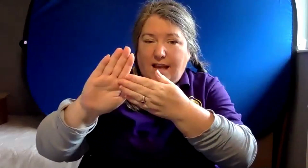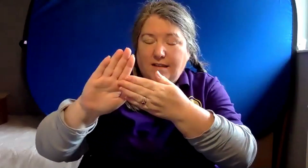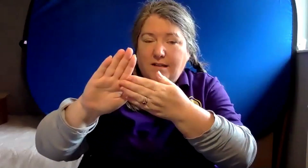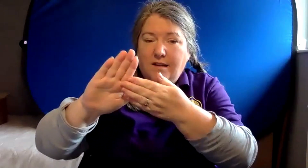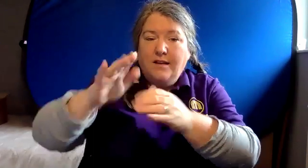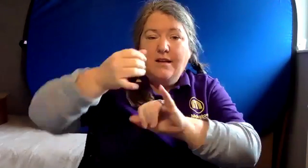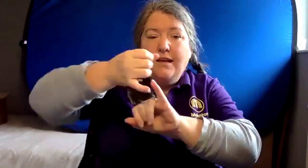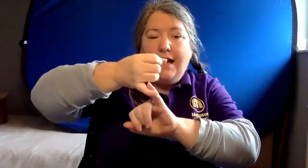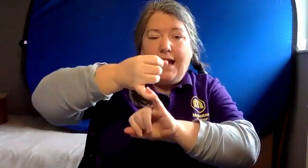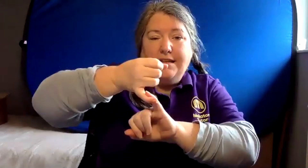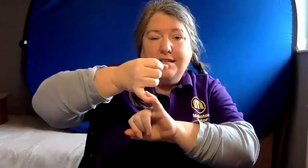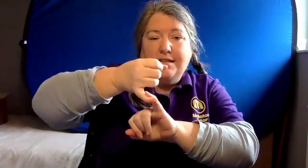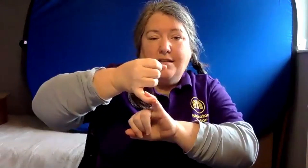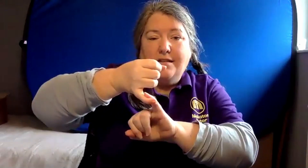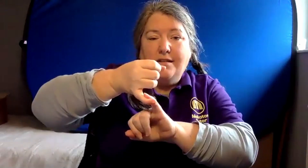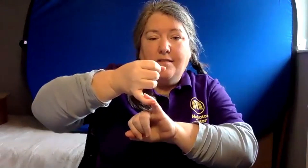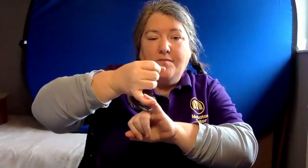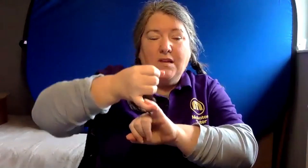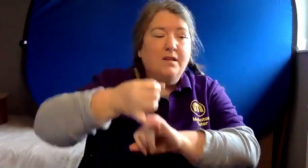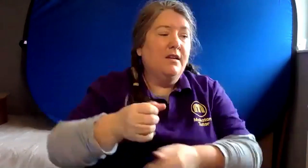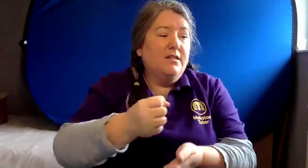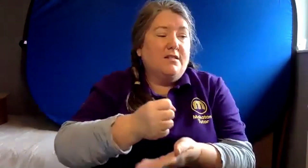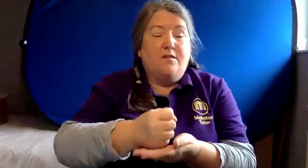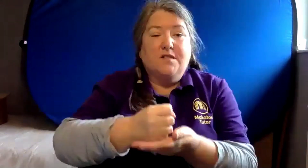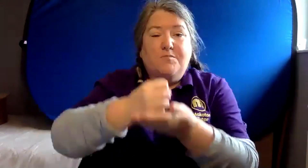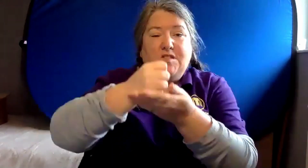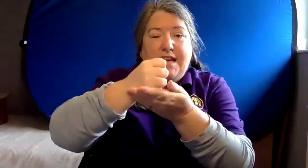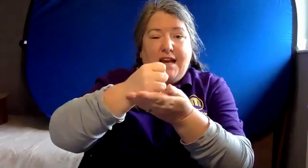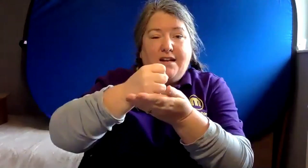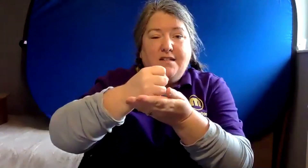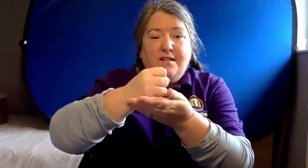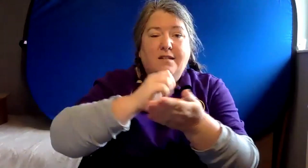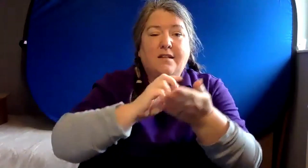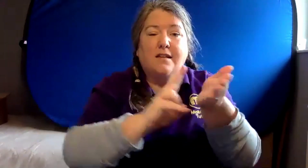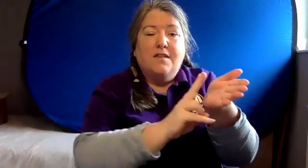end. S. So to protect the